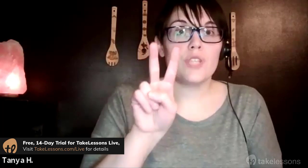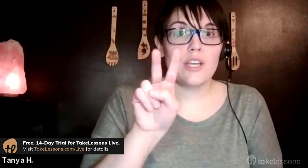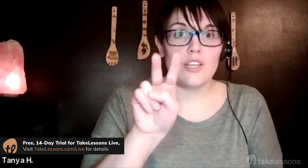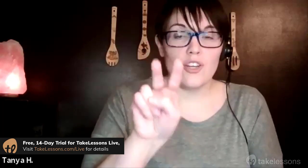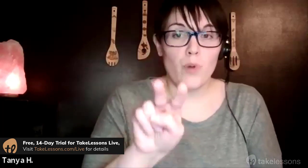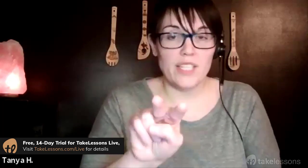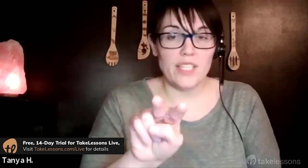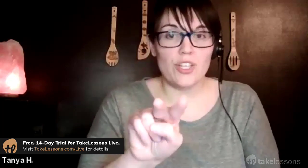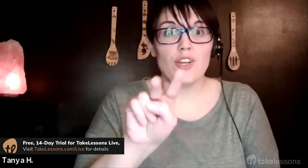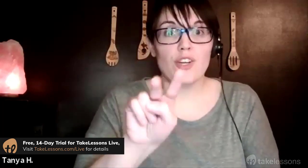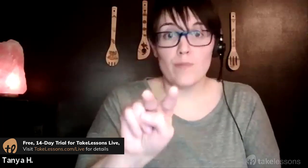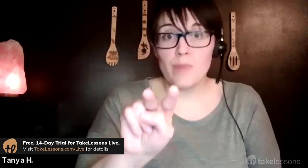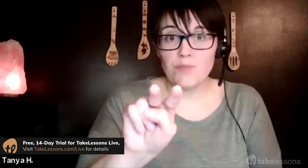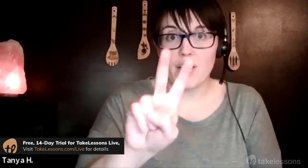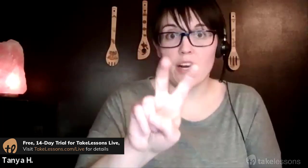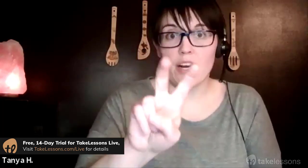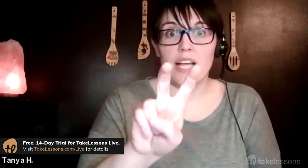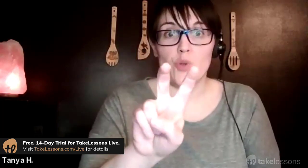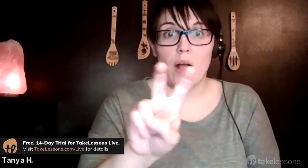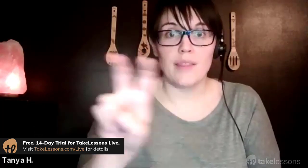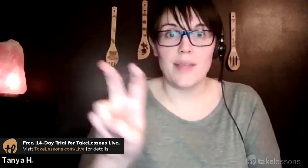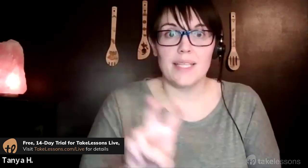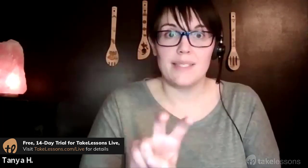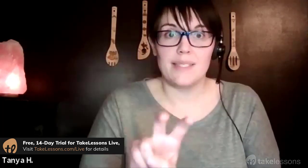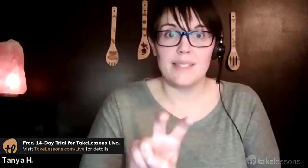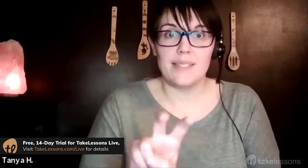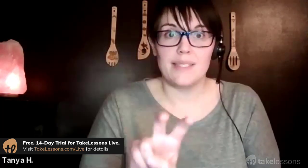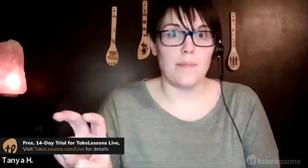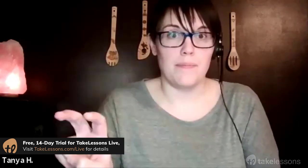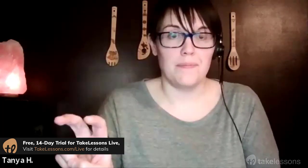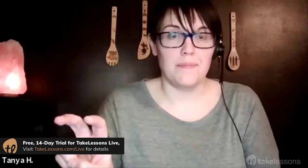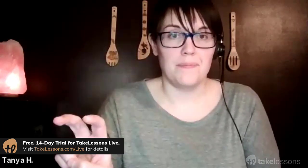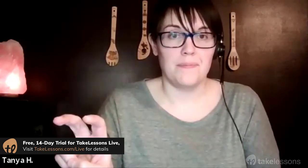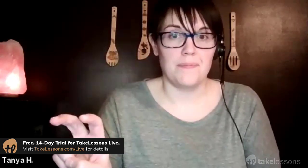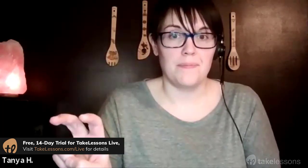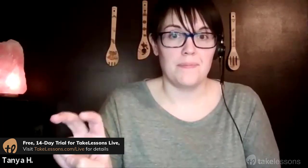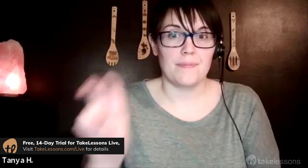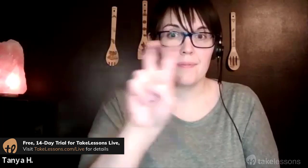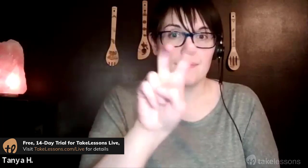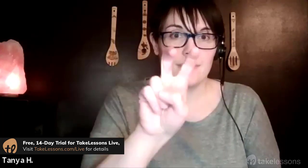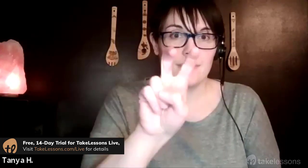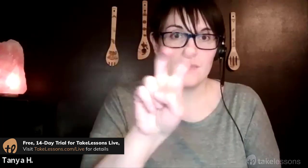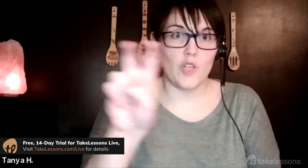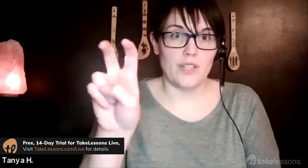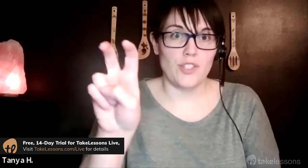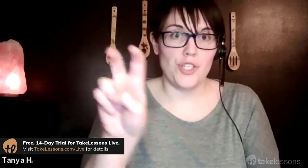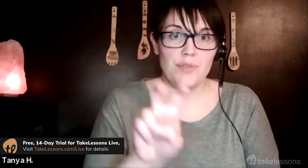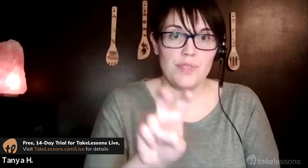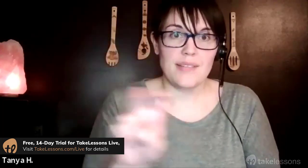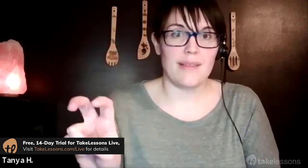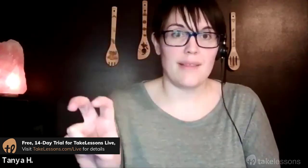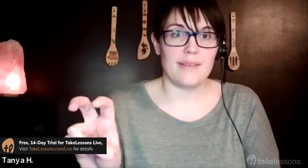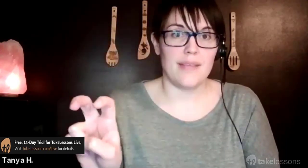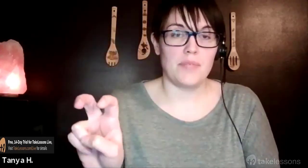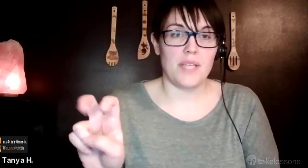your pointer and your middle finger and drawing them at the same time. Drawing two Z's at the same time.